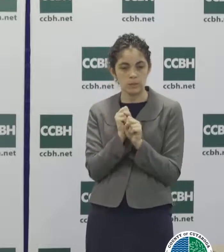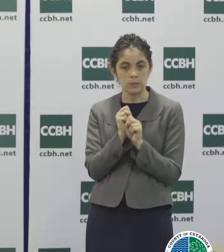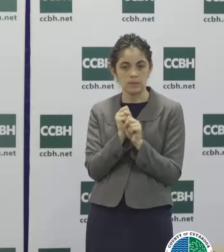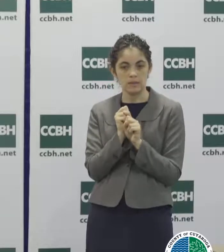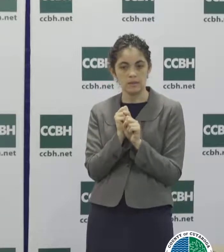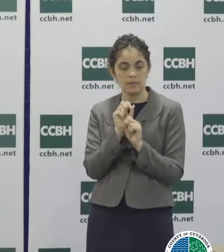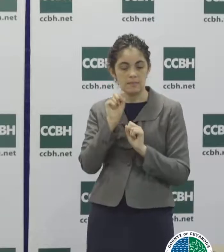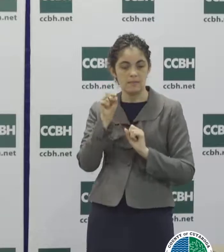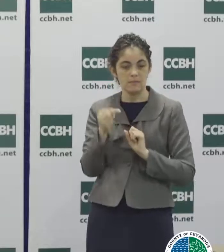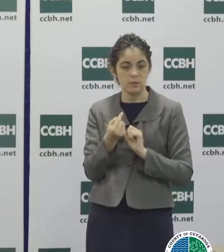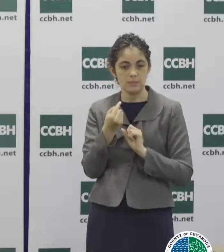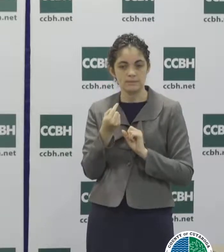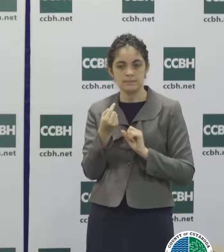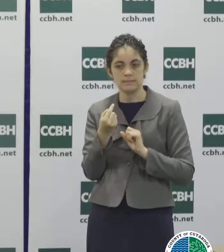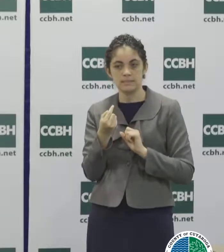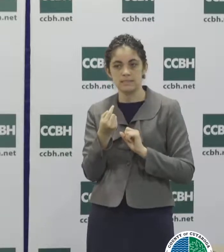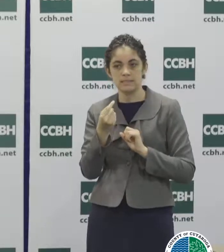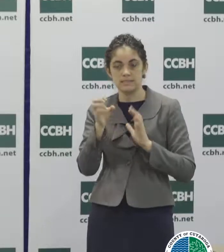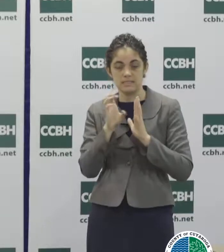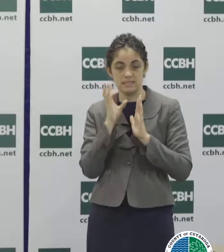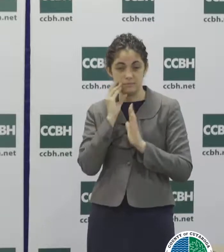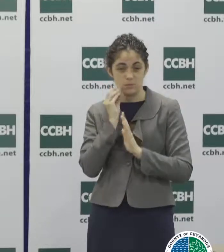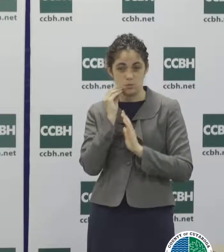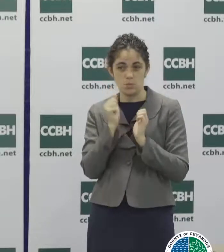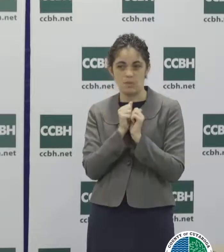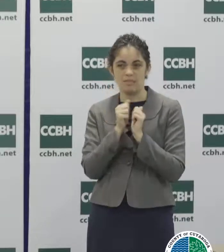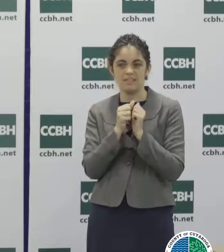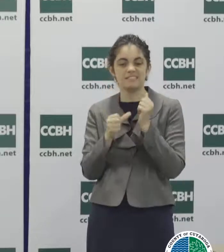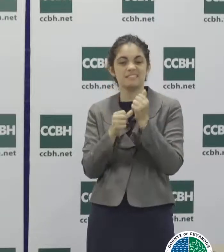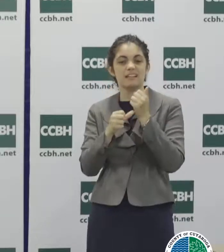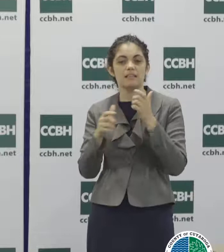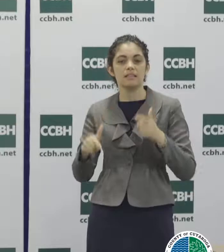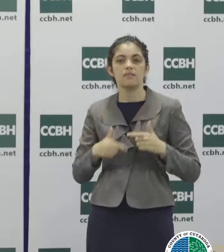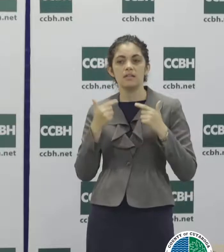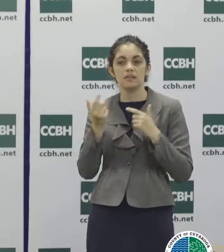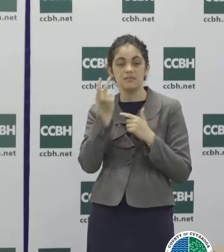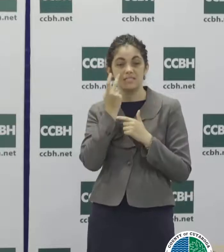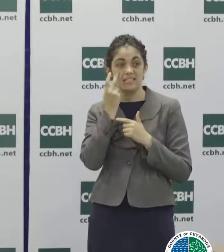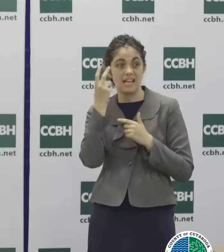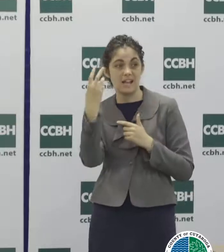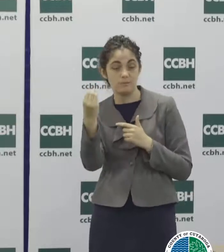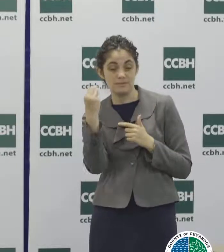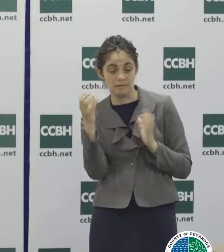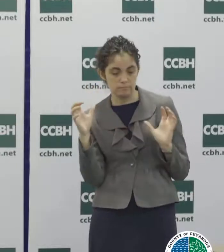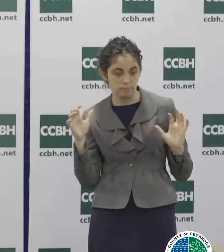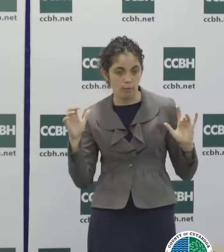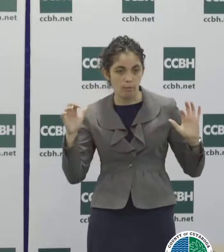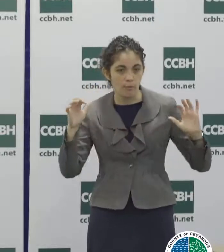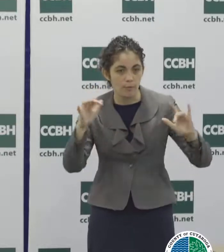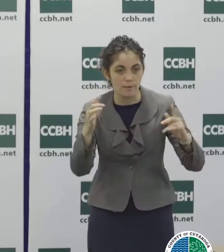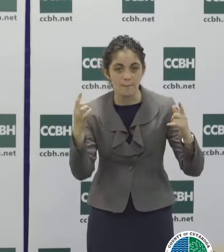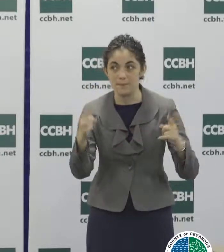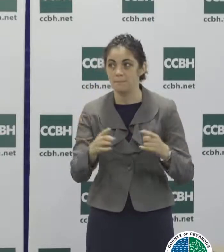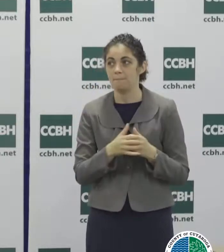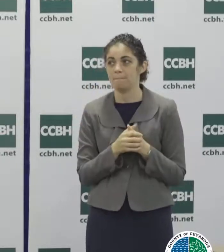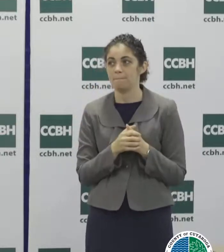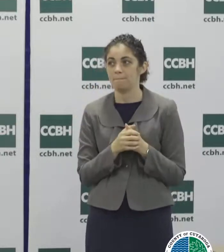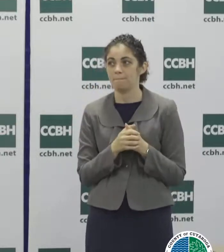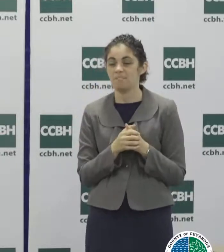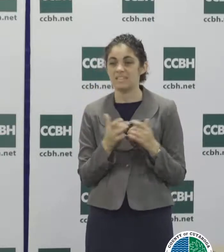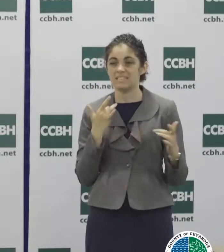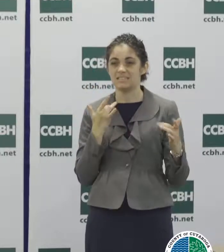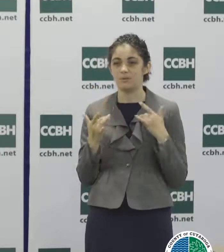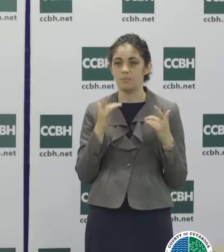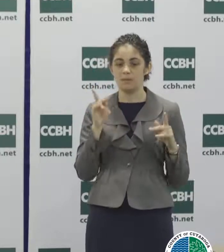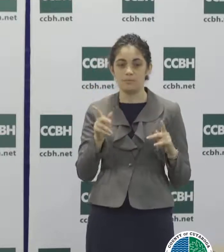this first tier related with assisted living, for instance, is that if they look for outside gatherings, is that the concern would